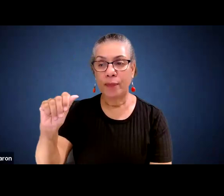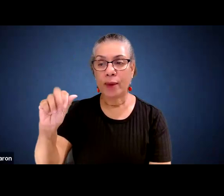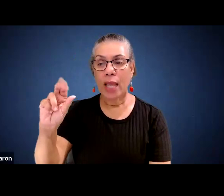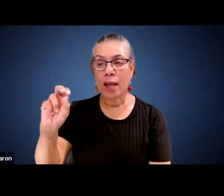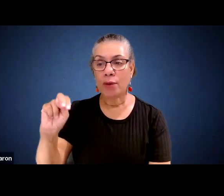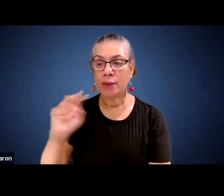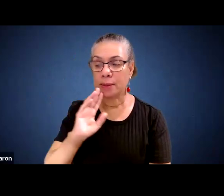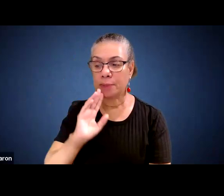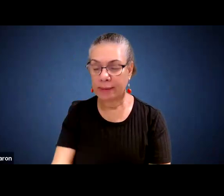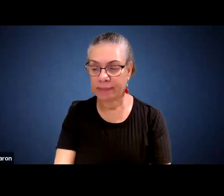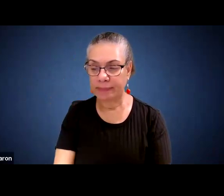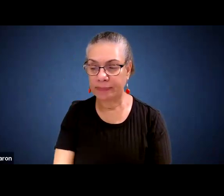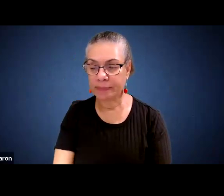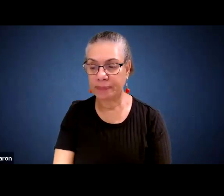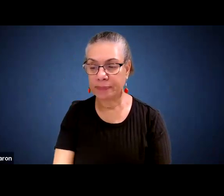I think